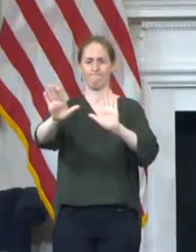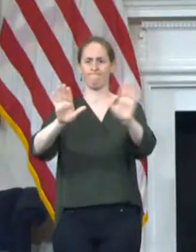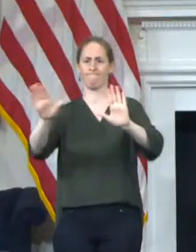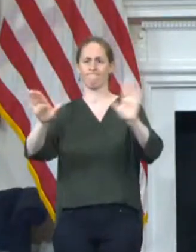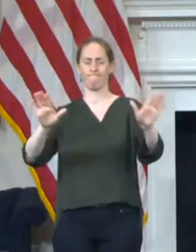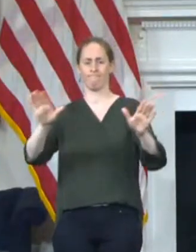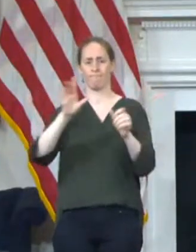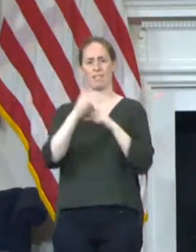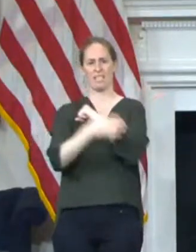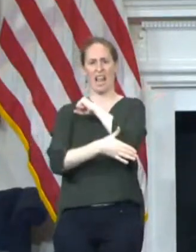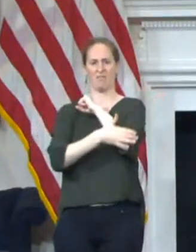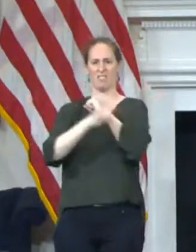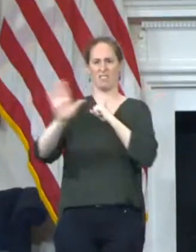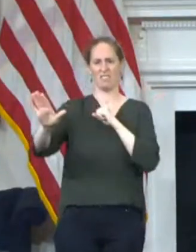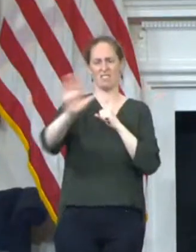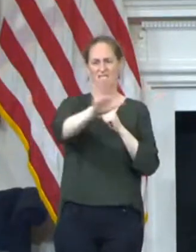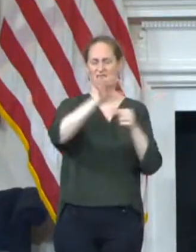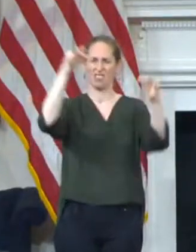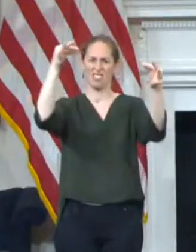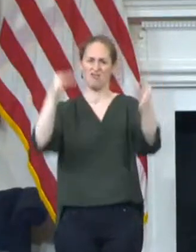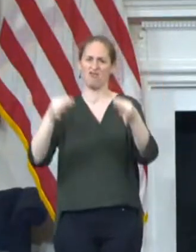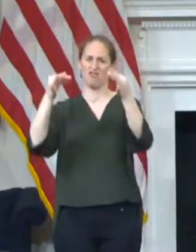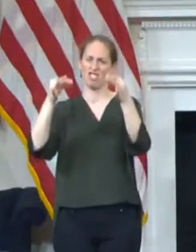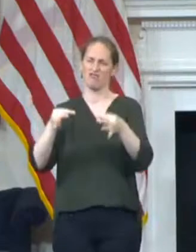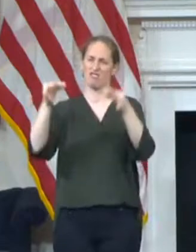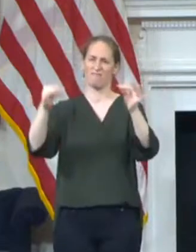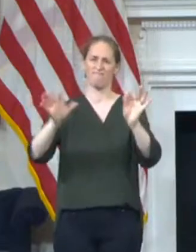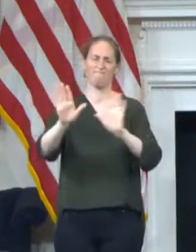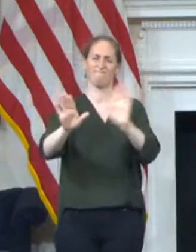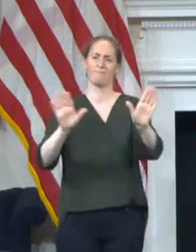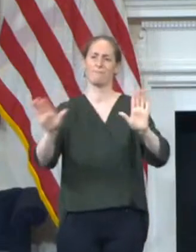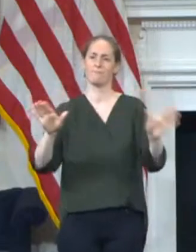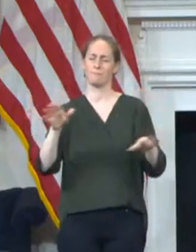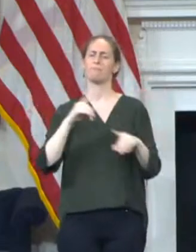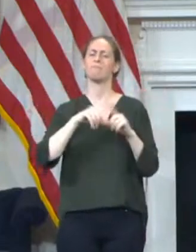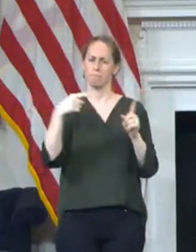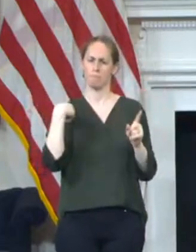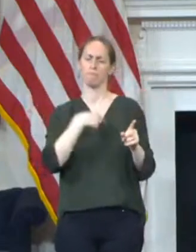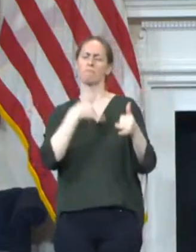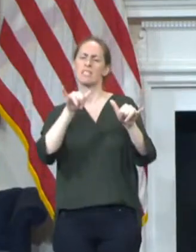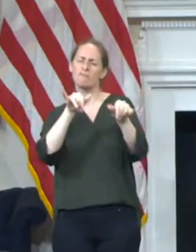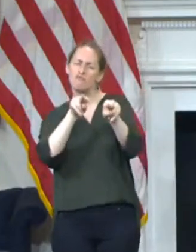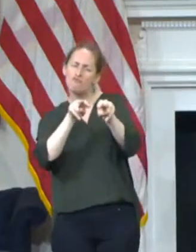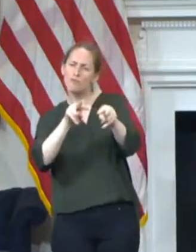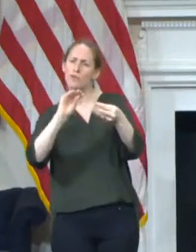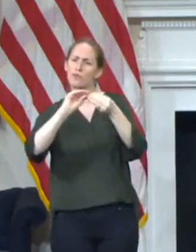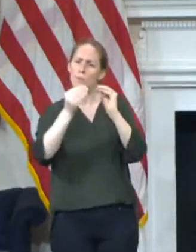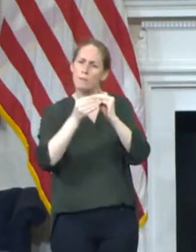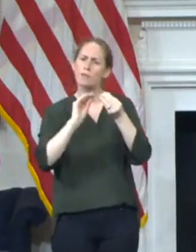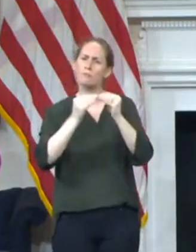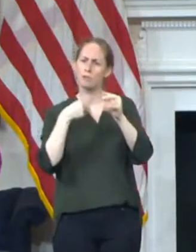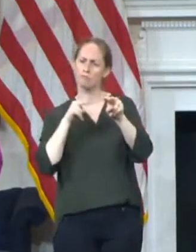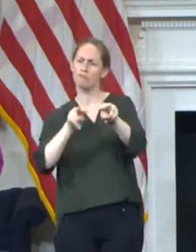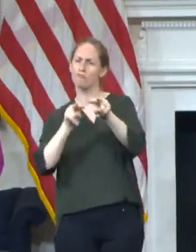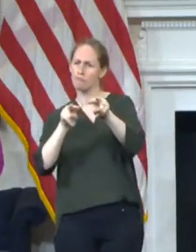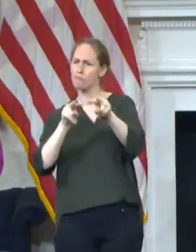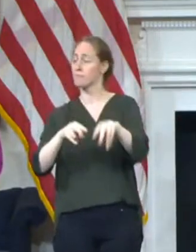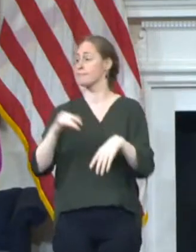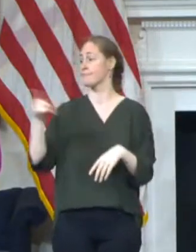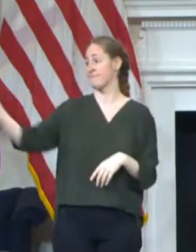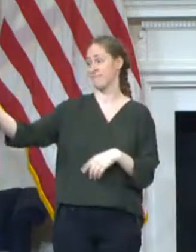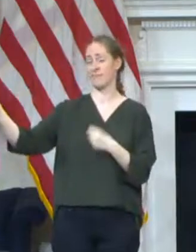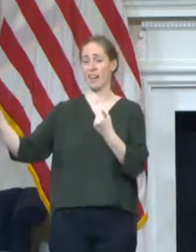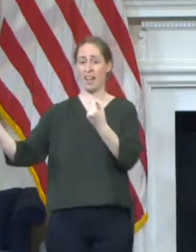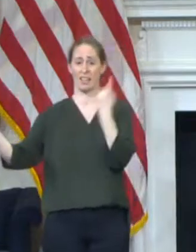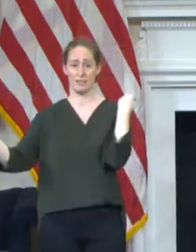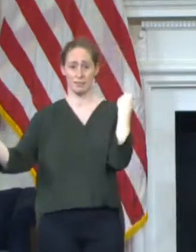flexibility with the states, the counties to make their own decisions. We're going to continue to track the metrics and make our decisions every day as we see fit.